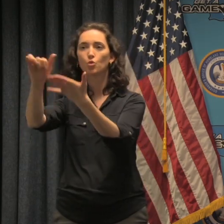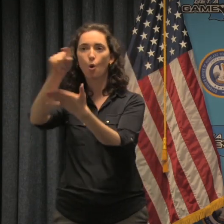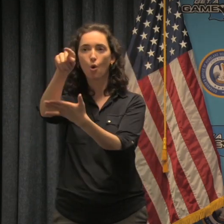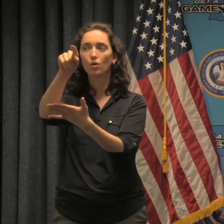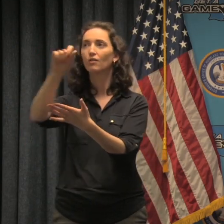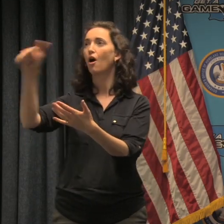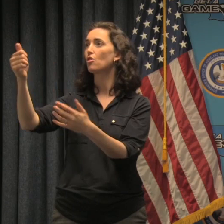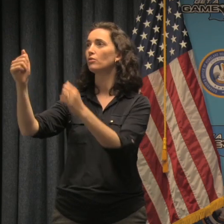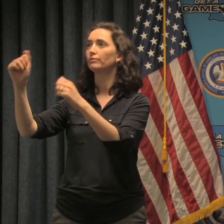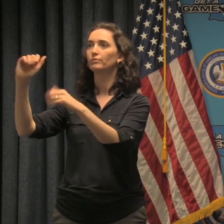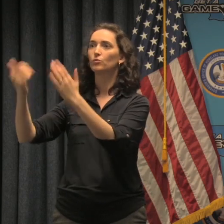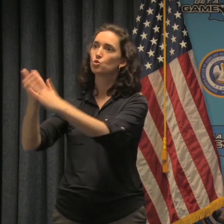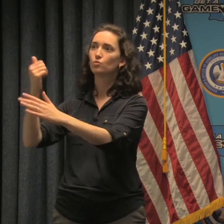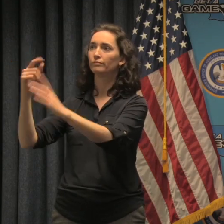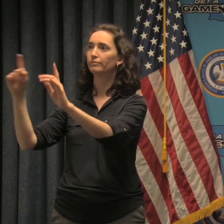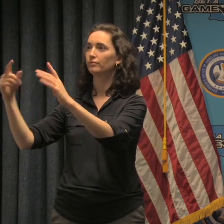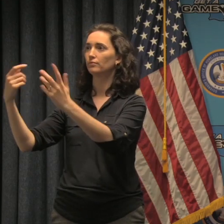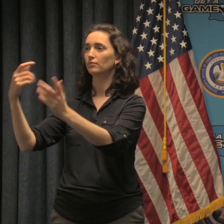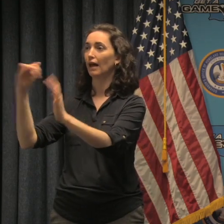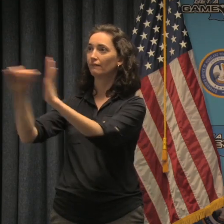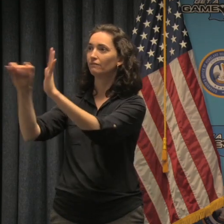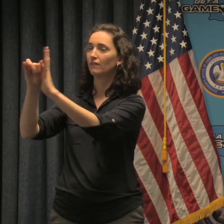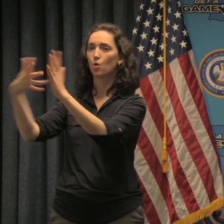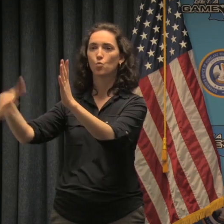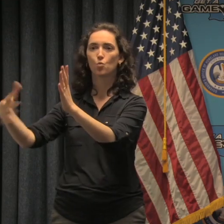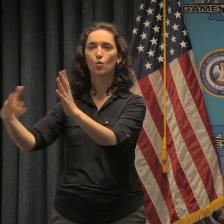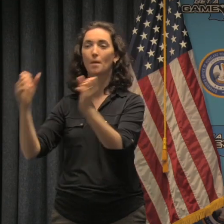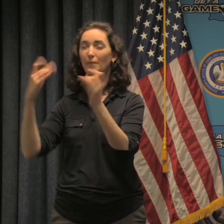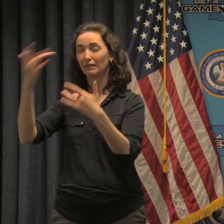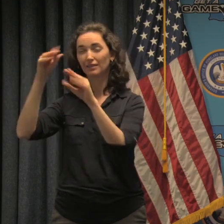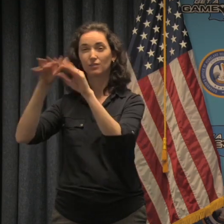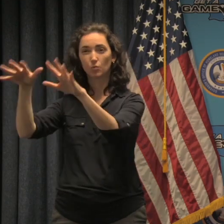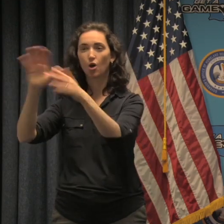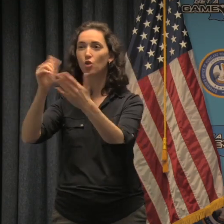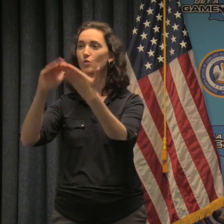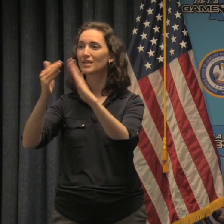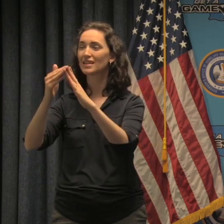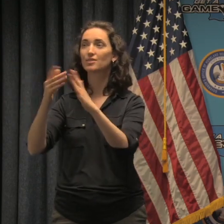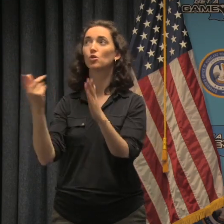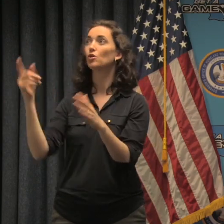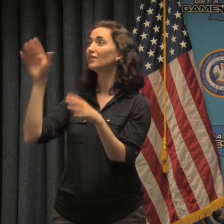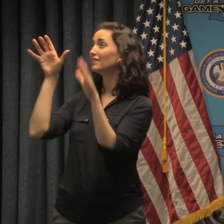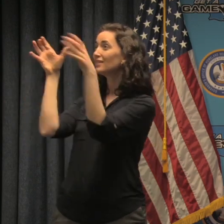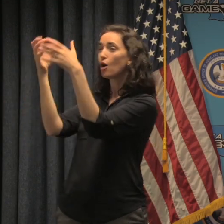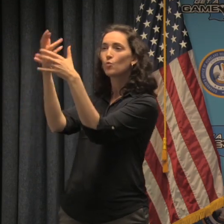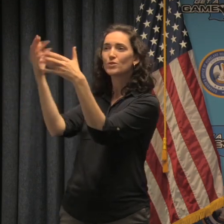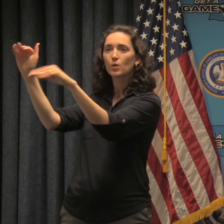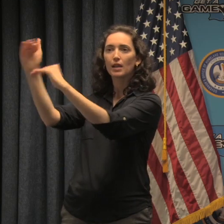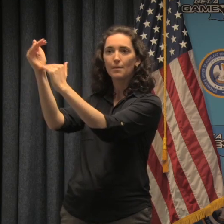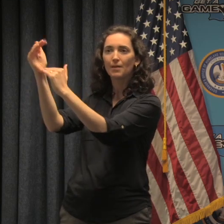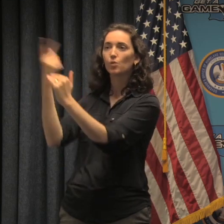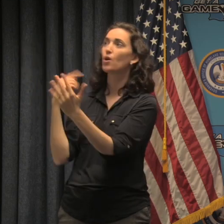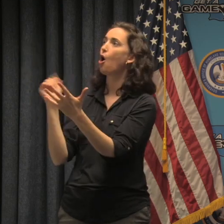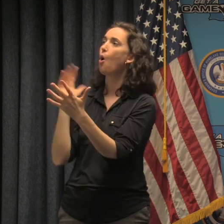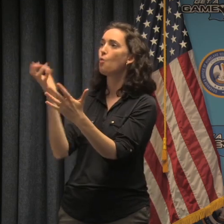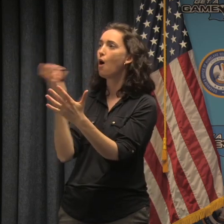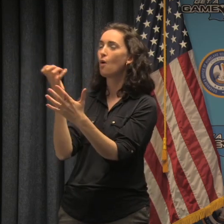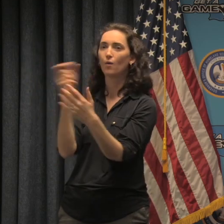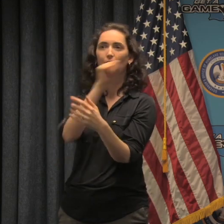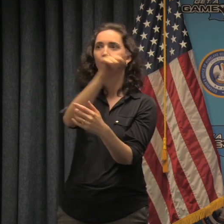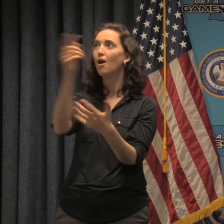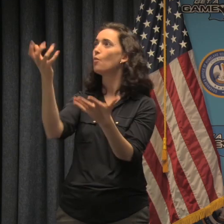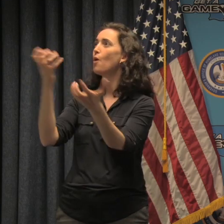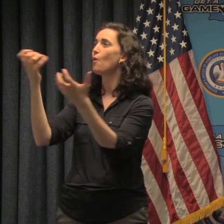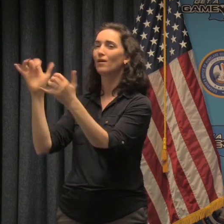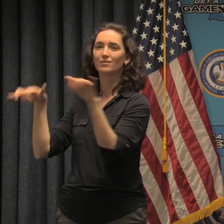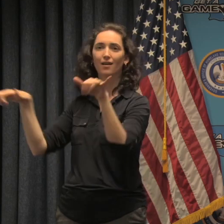places coming online with hotspots. And so we're all competing for very limited resources, which highlights what I've also